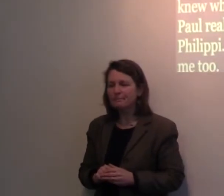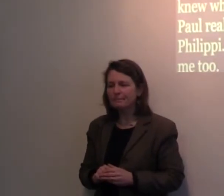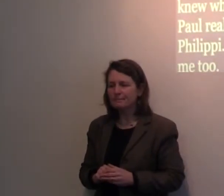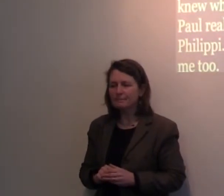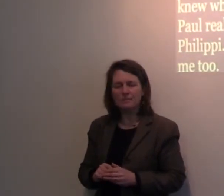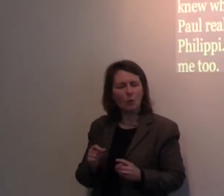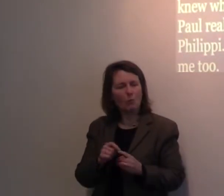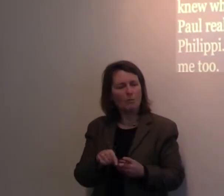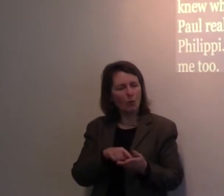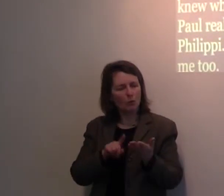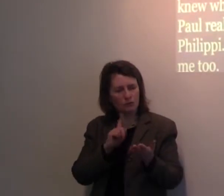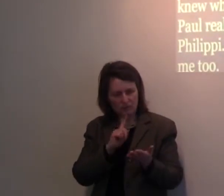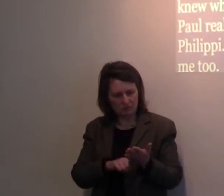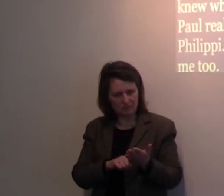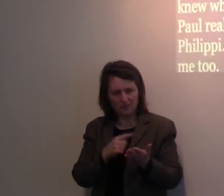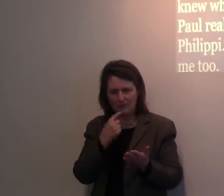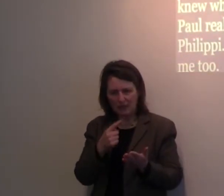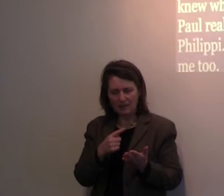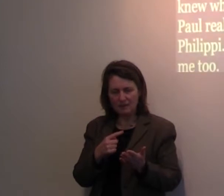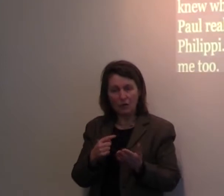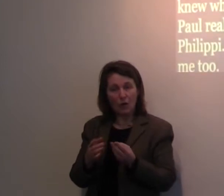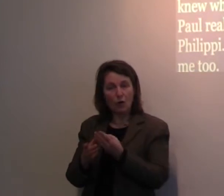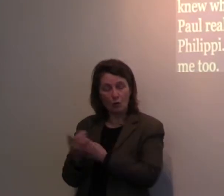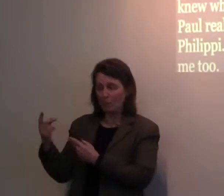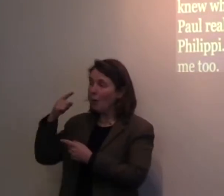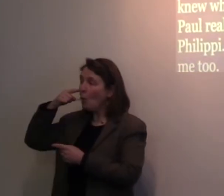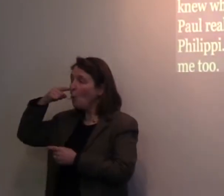Paul said that God was his witness.